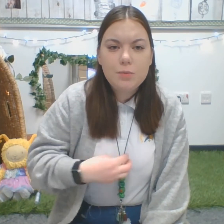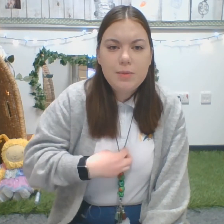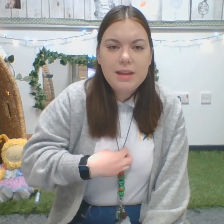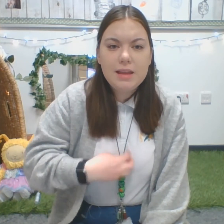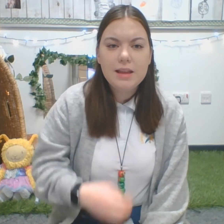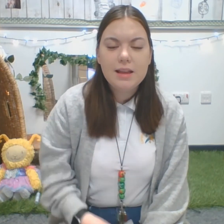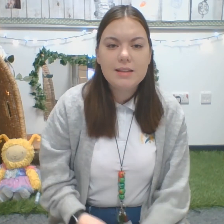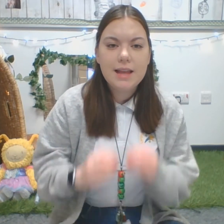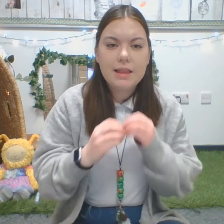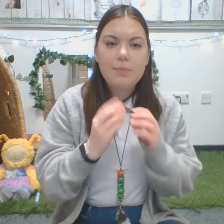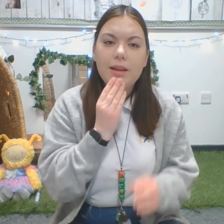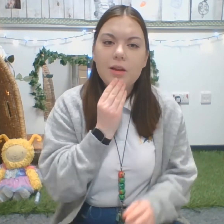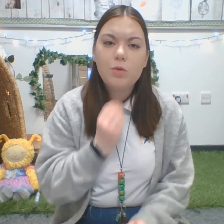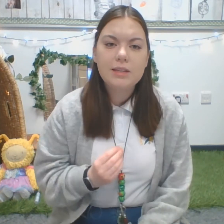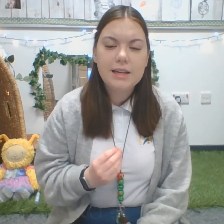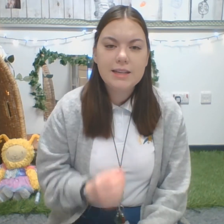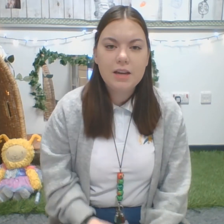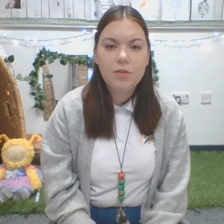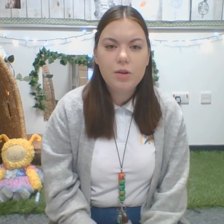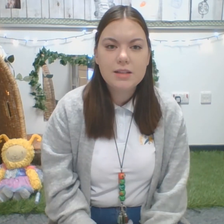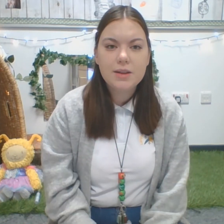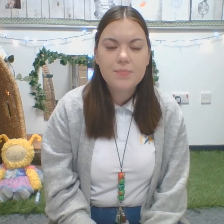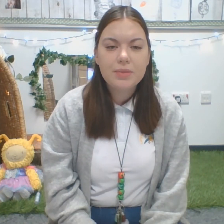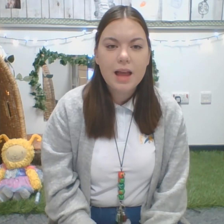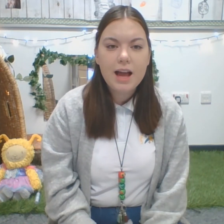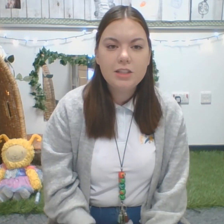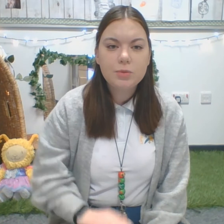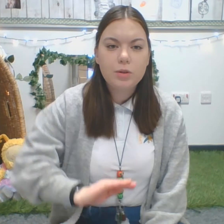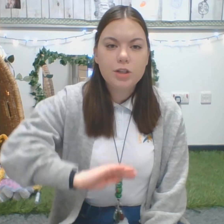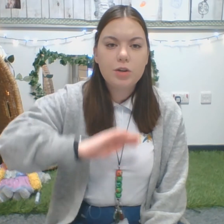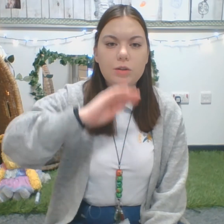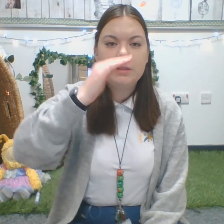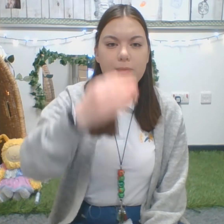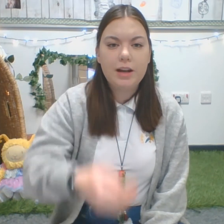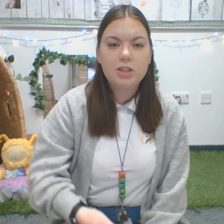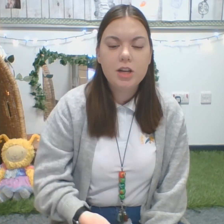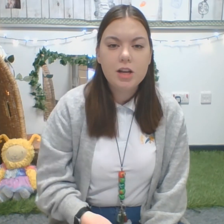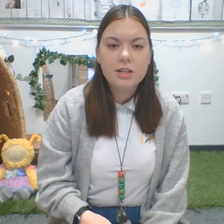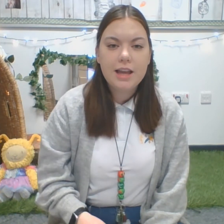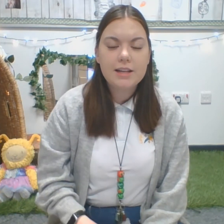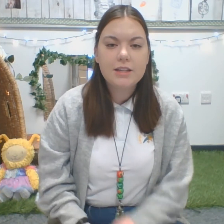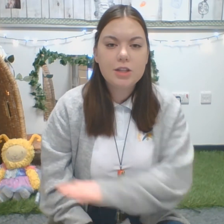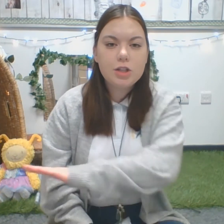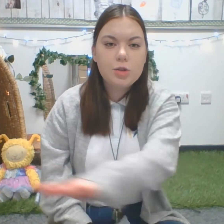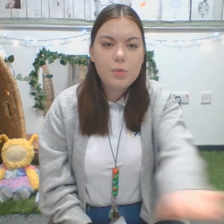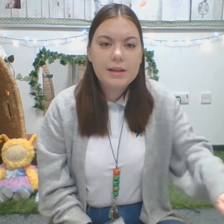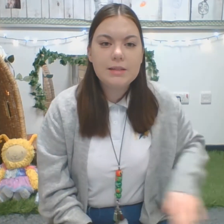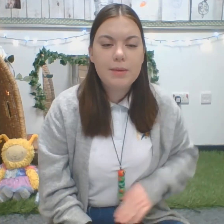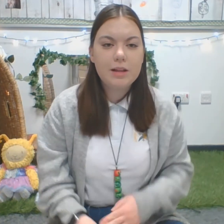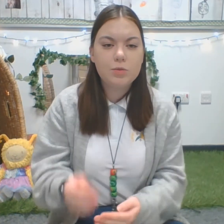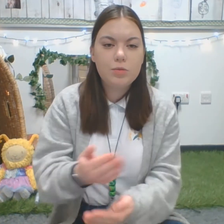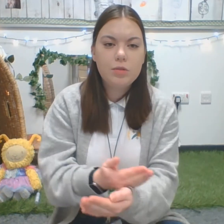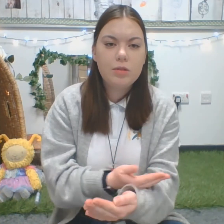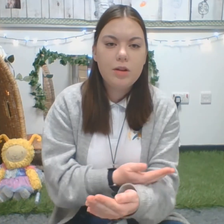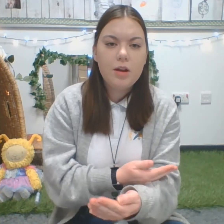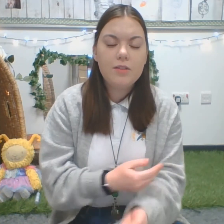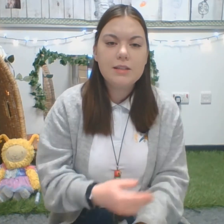me, said the billy goat in a tiny voice. I just want to cross the bridge to get to the sweet meadow for some